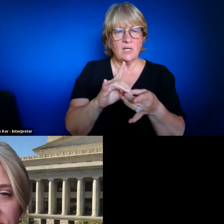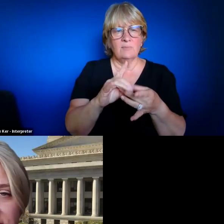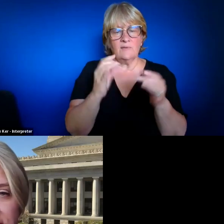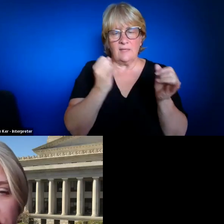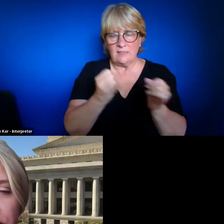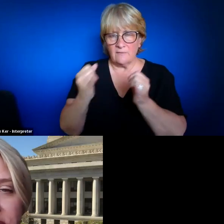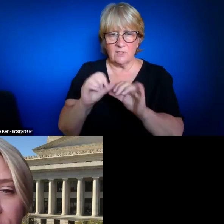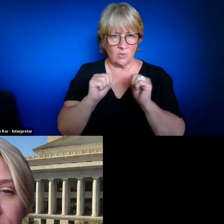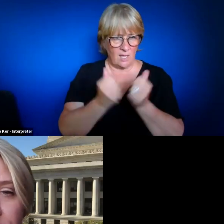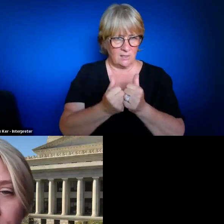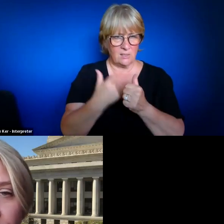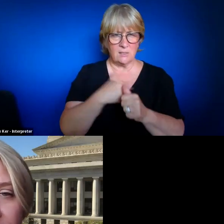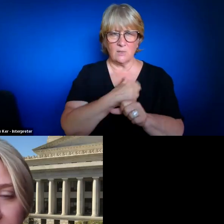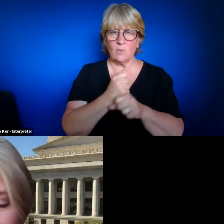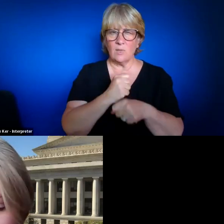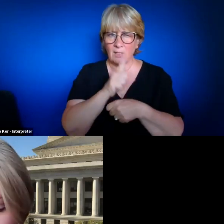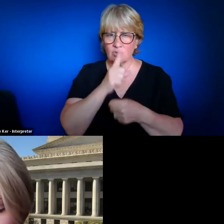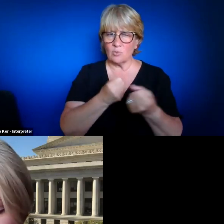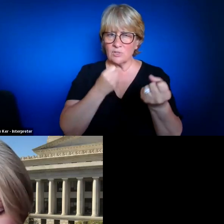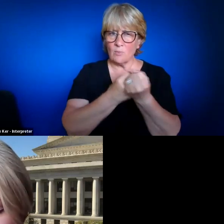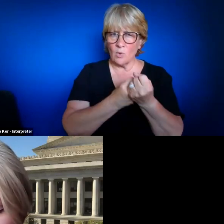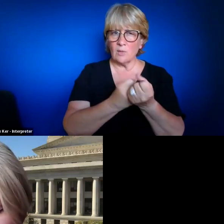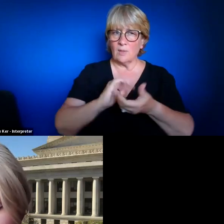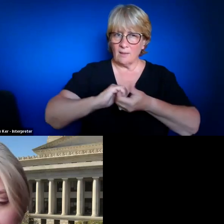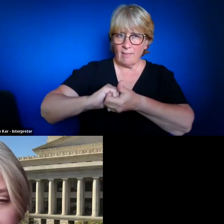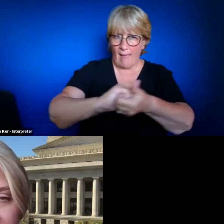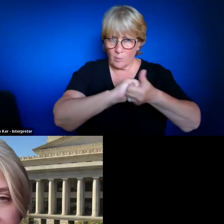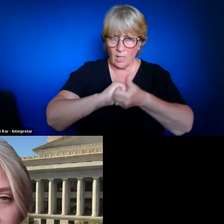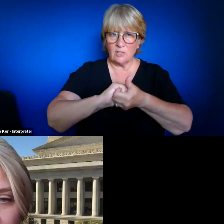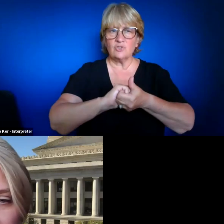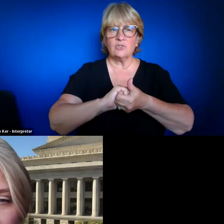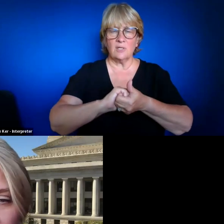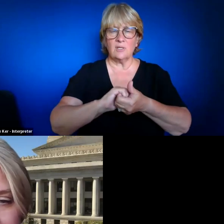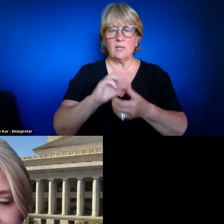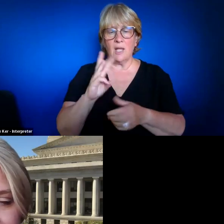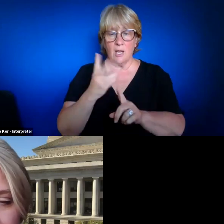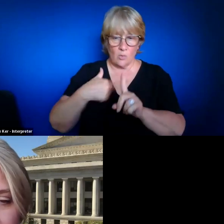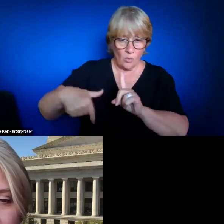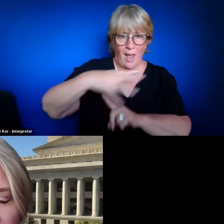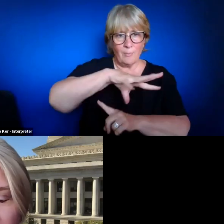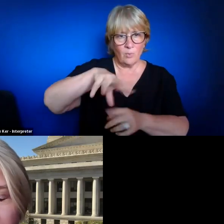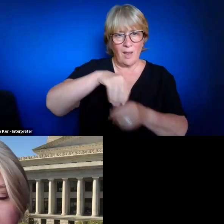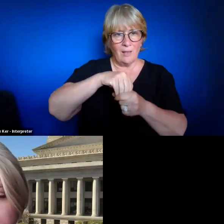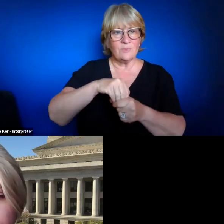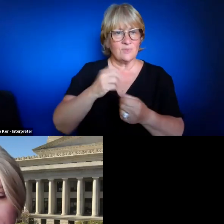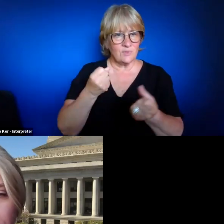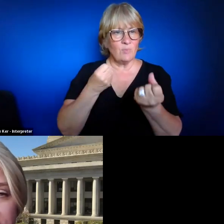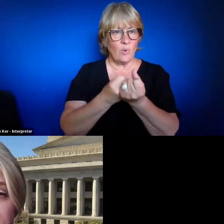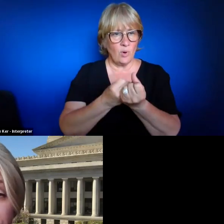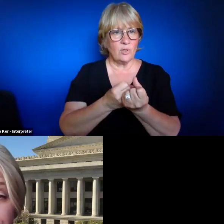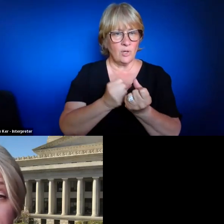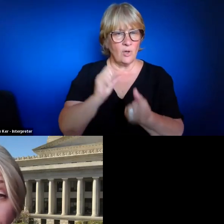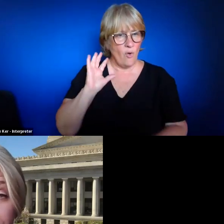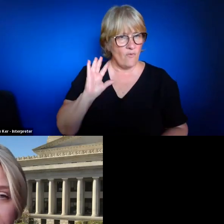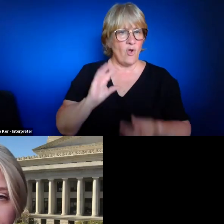individual agencies. So we make sure we're supporting with collaboration and wraparound support overall. And we work